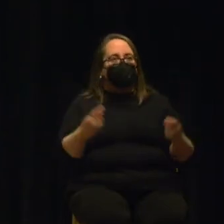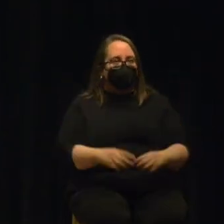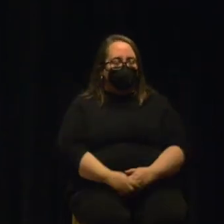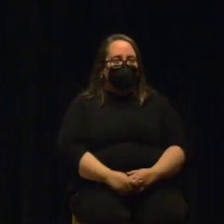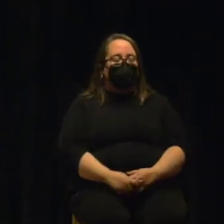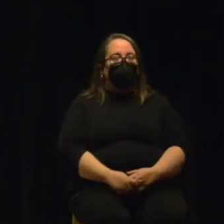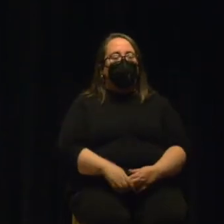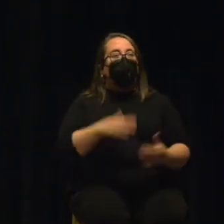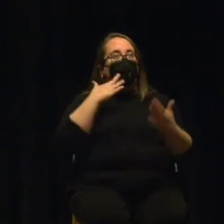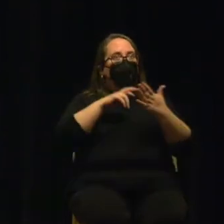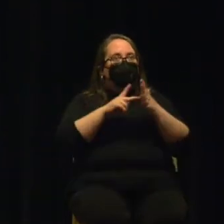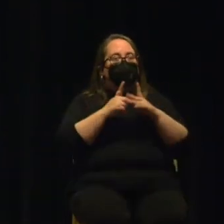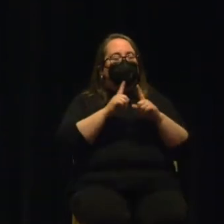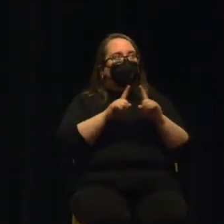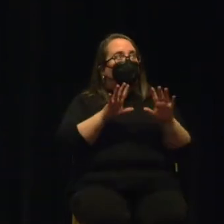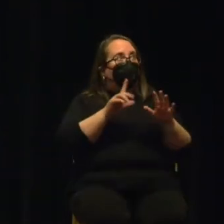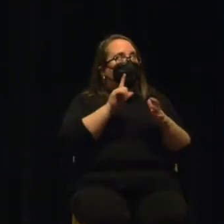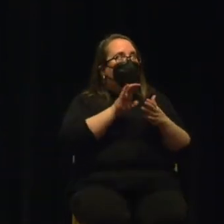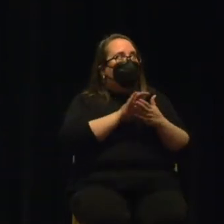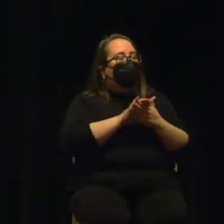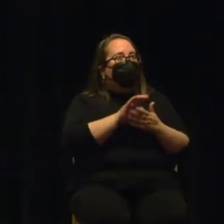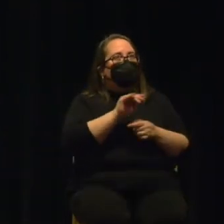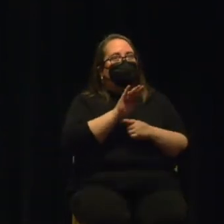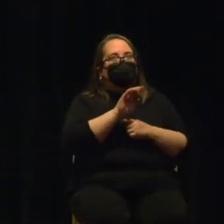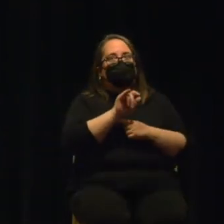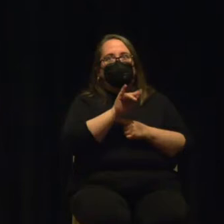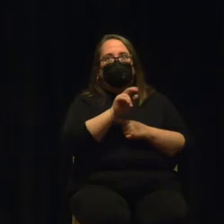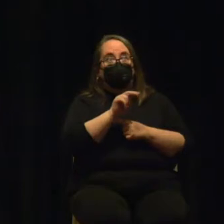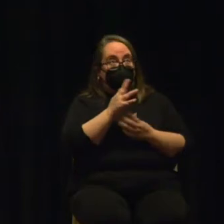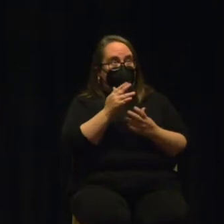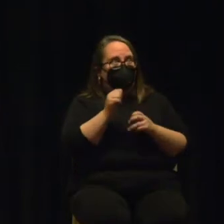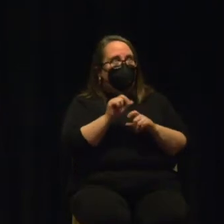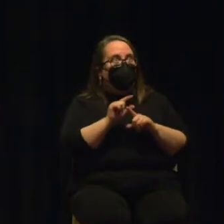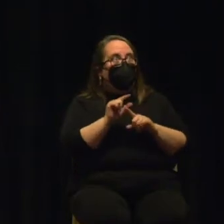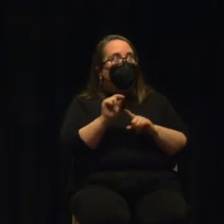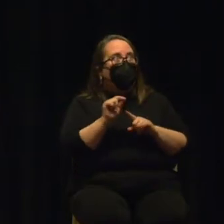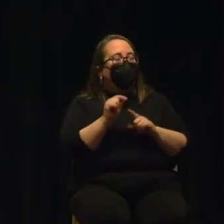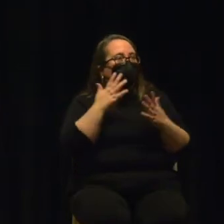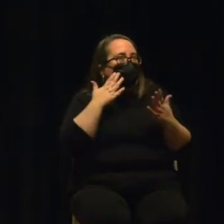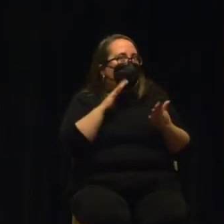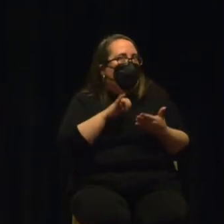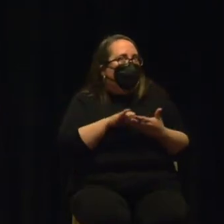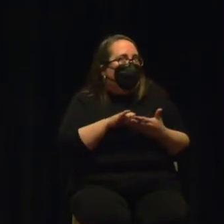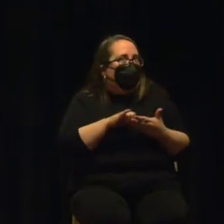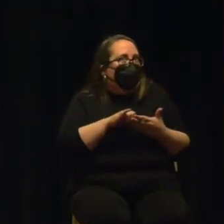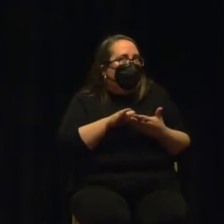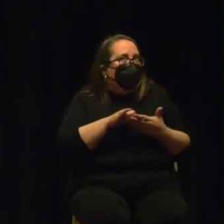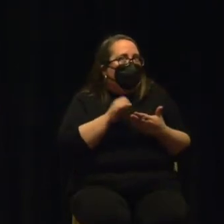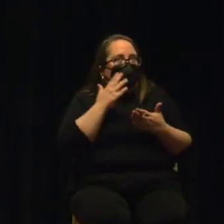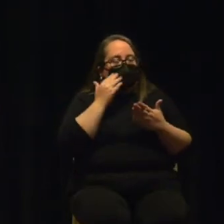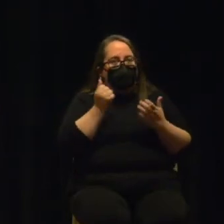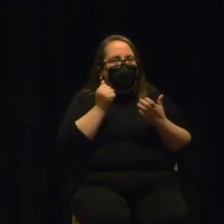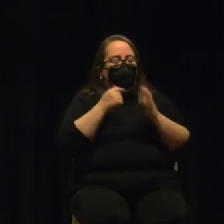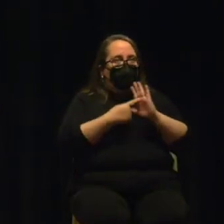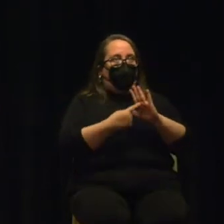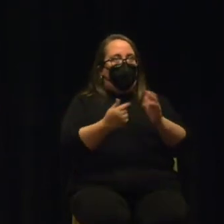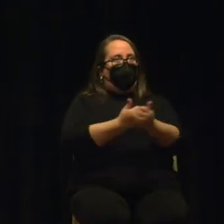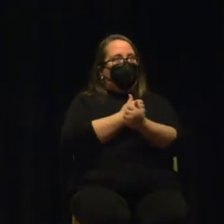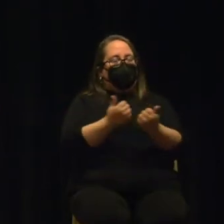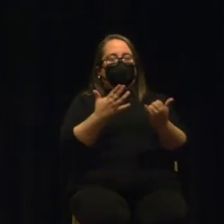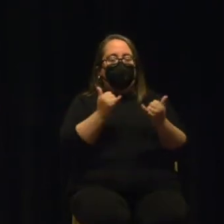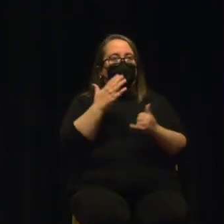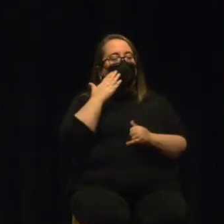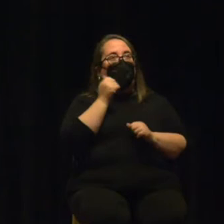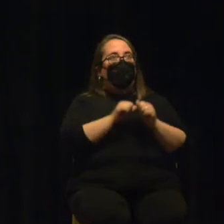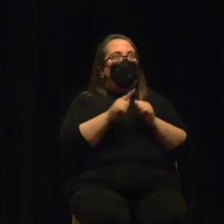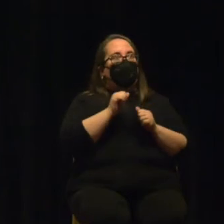won't know what it is to really believe that Michael Jordan might be able to fly. Mm-hmm. They don't know that because everything is exposed now and we know